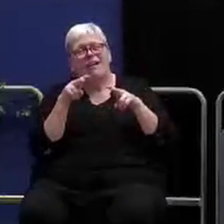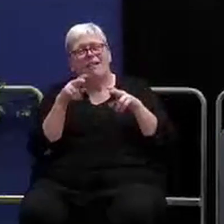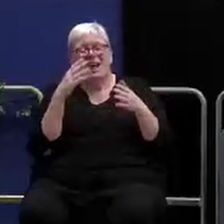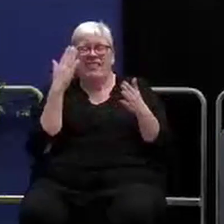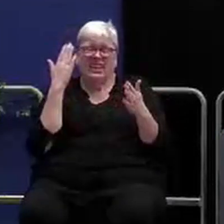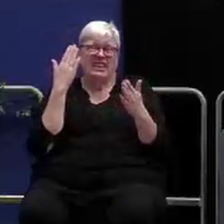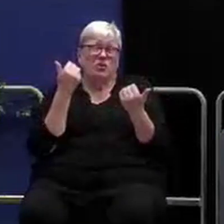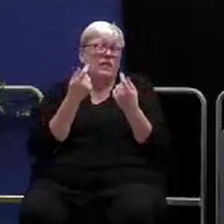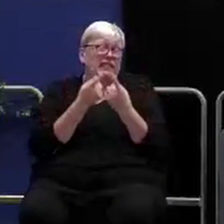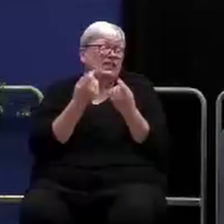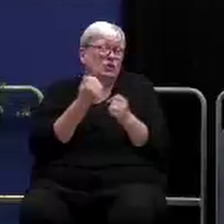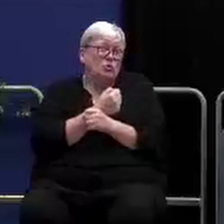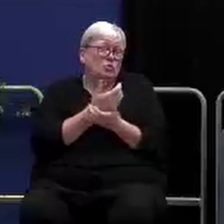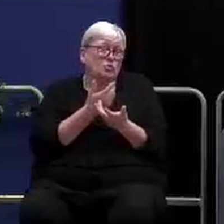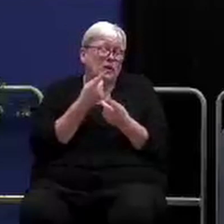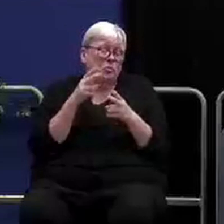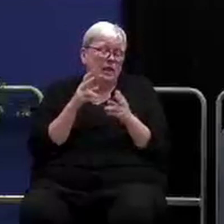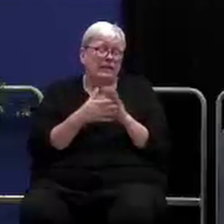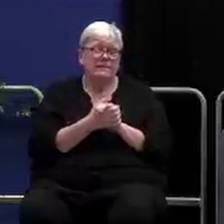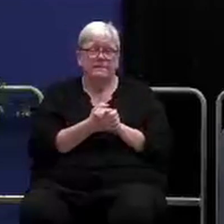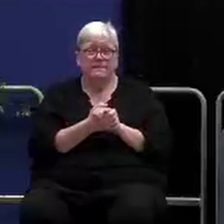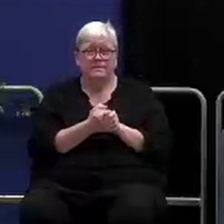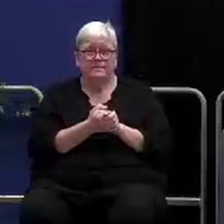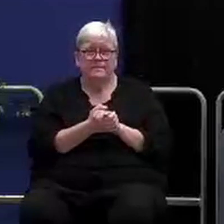that's a good thing to do in a way.